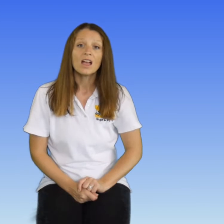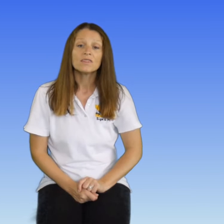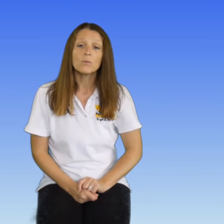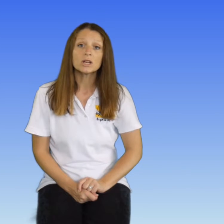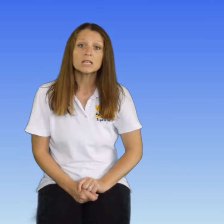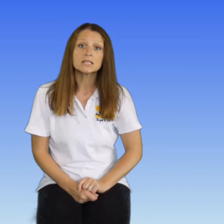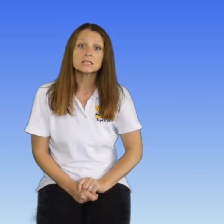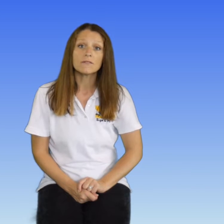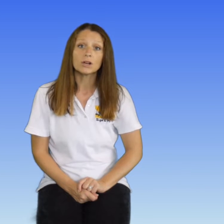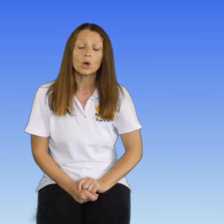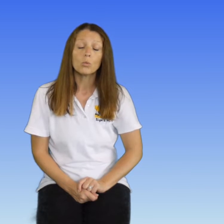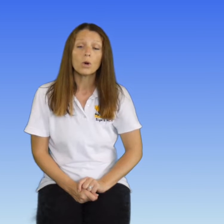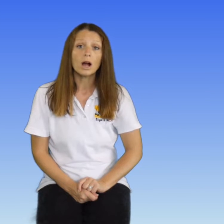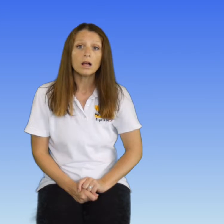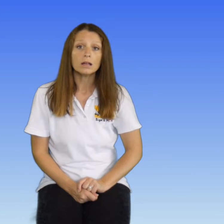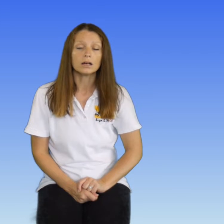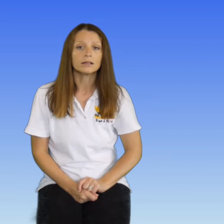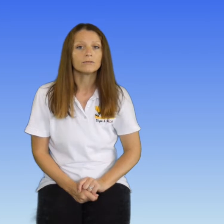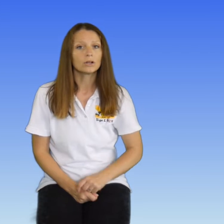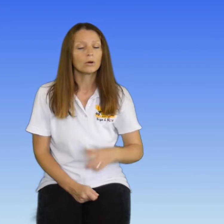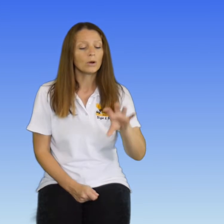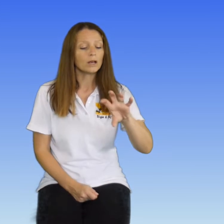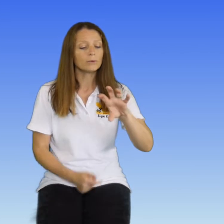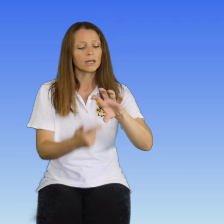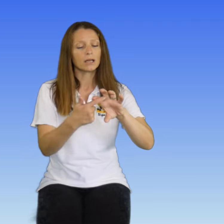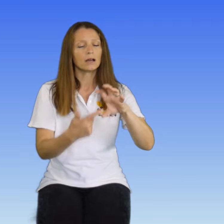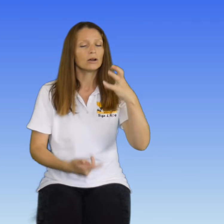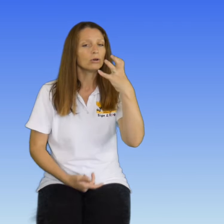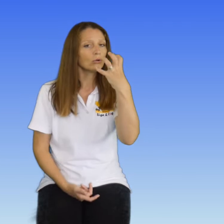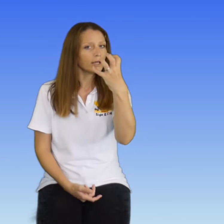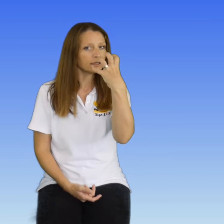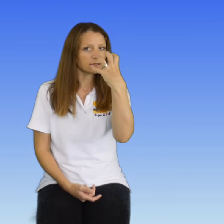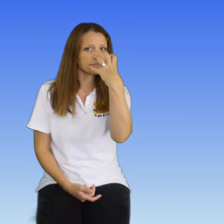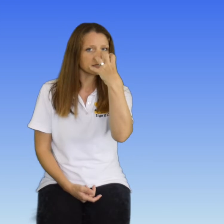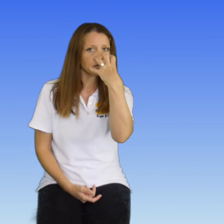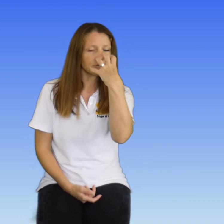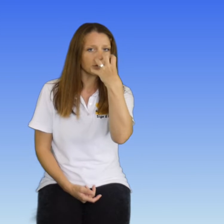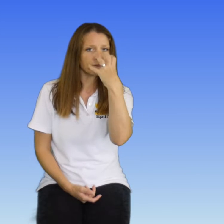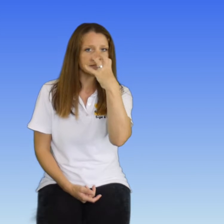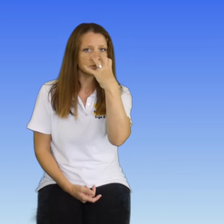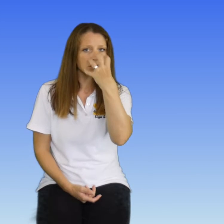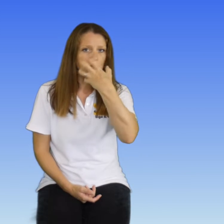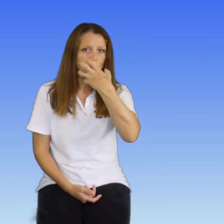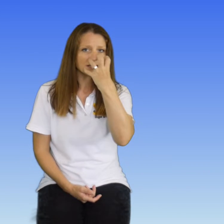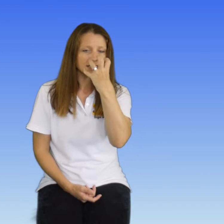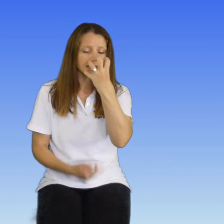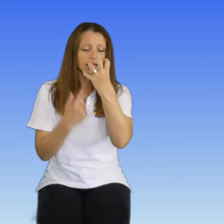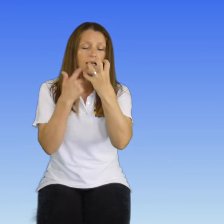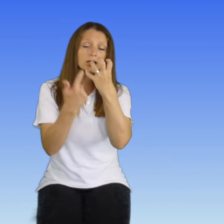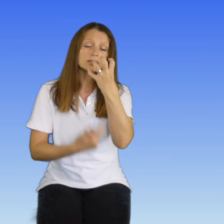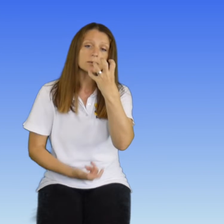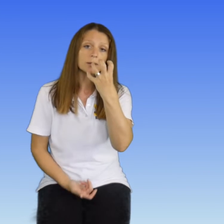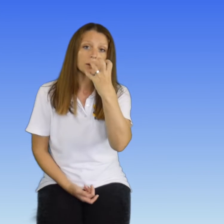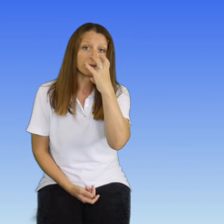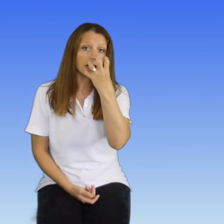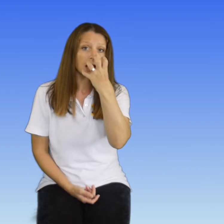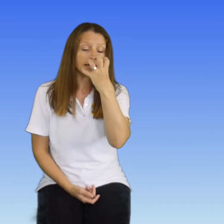Then we're going to need the sign for koala. Now for koala, we're going to get our claw hand like this over our face, and we're just going to twist it. It looks a little bit like